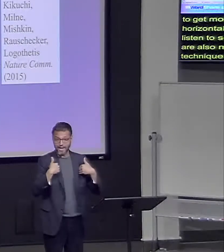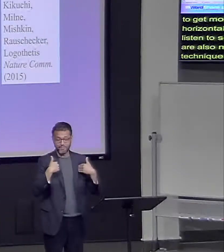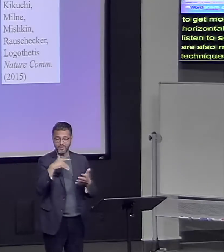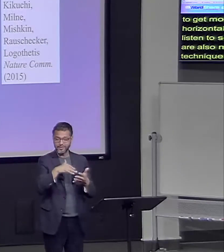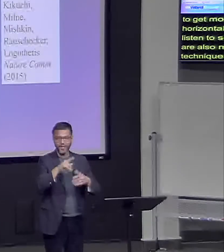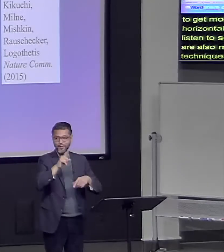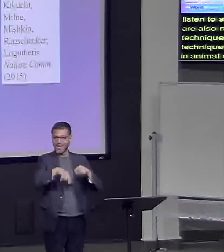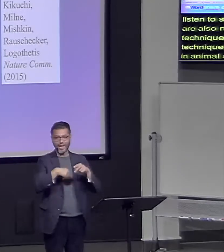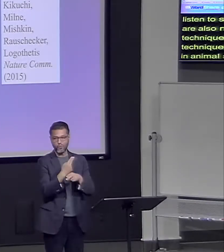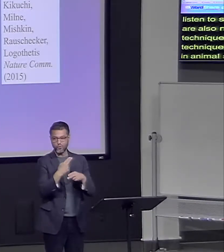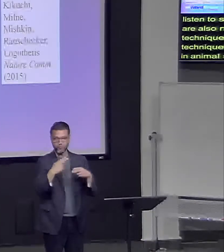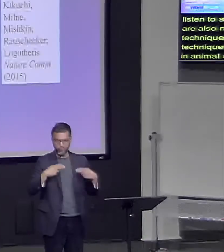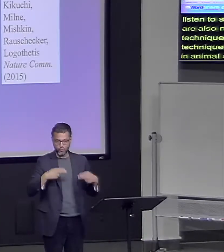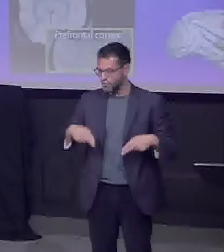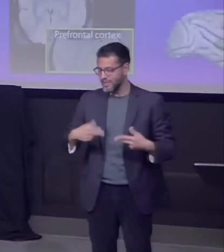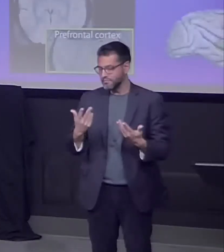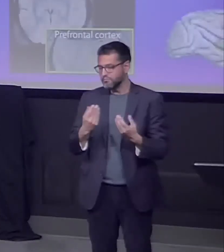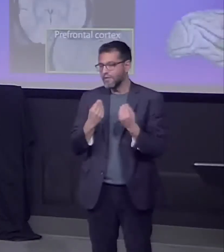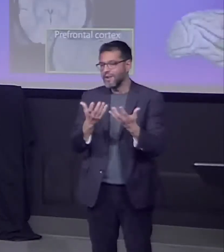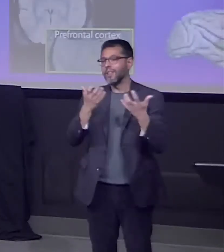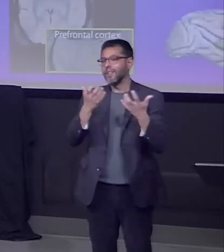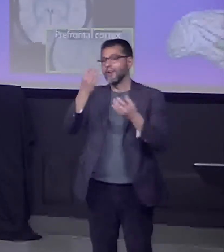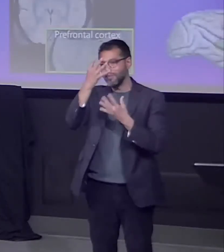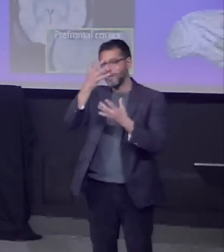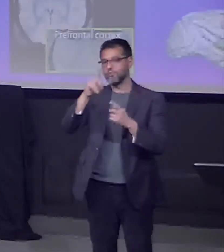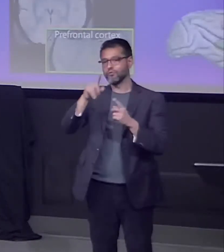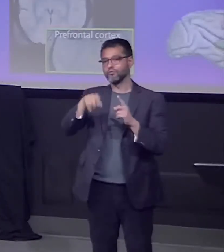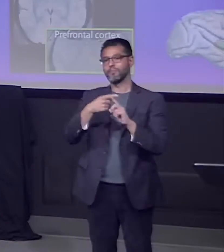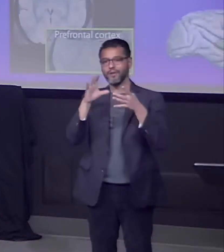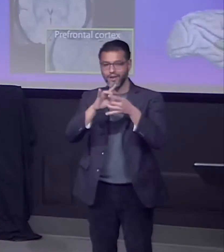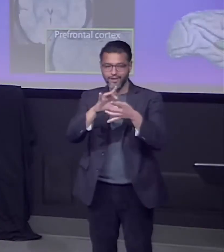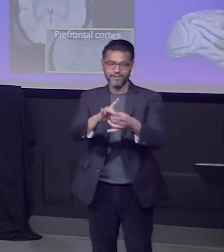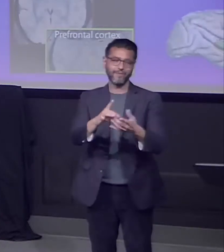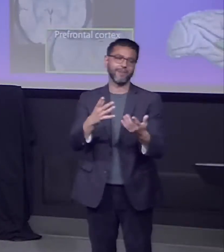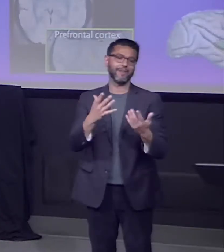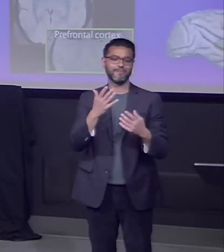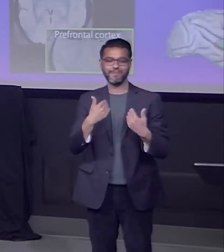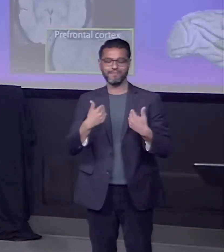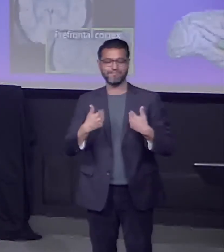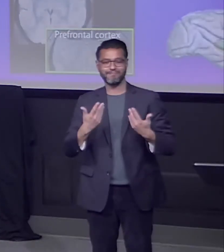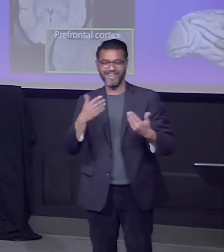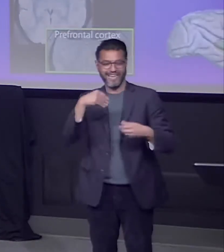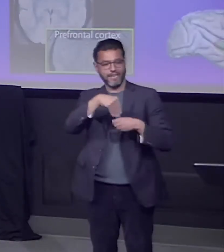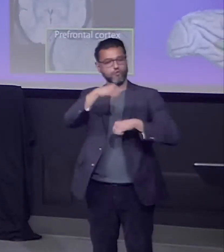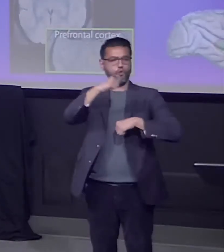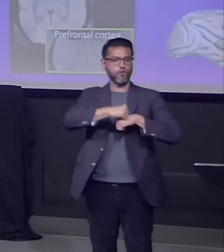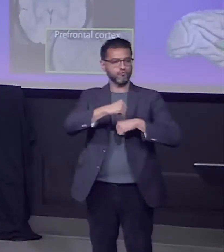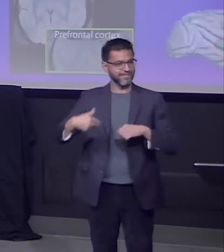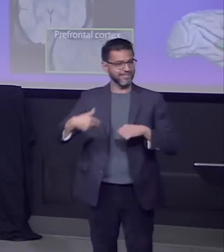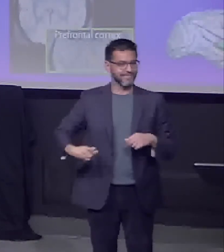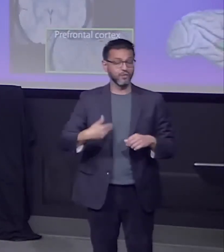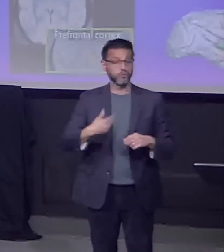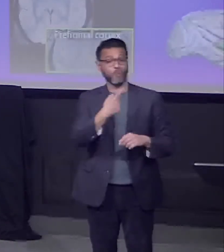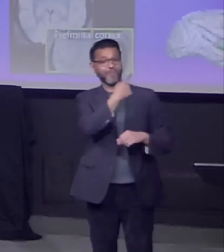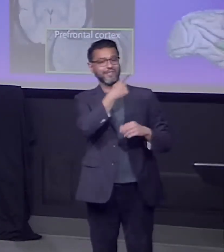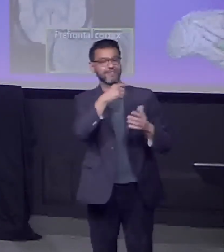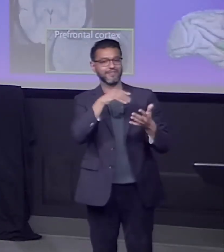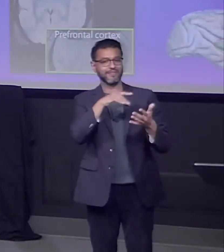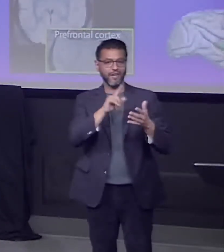of information about connectivity as well in a very concrete sense. So this was a study that we did in collaboration with